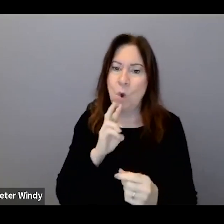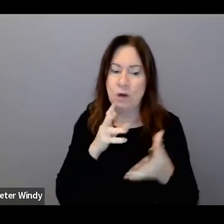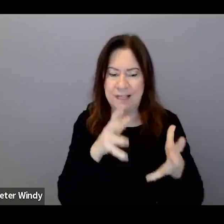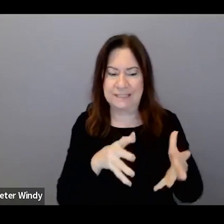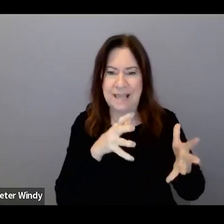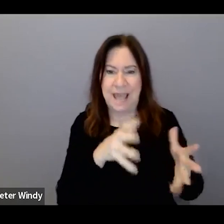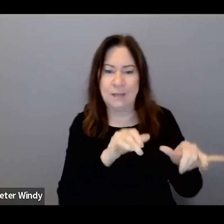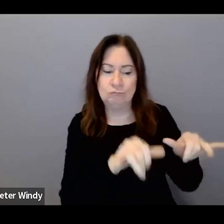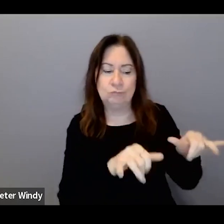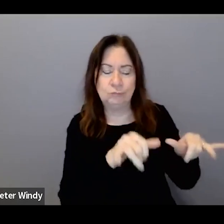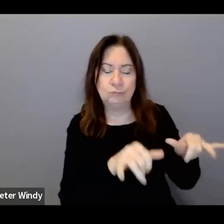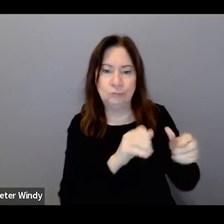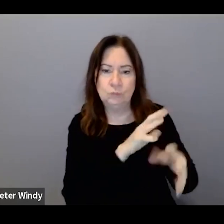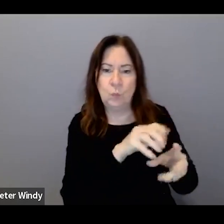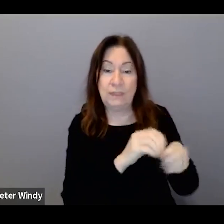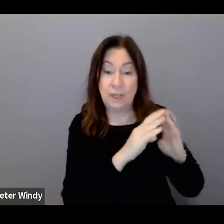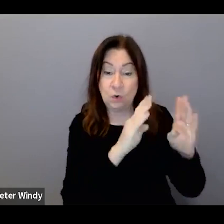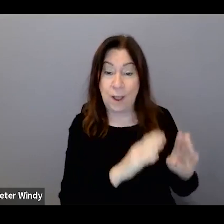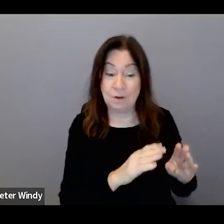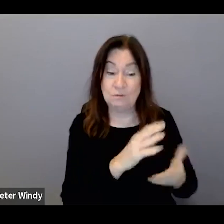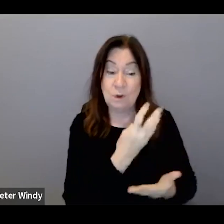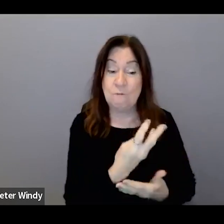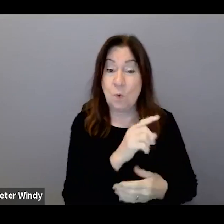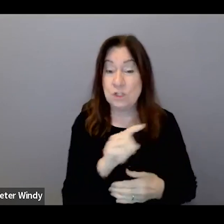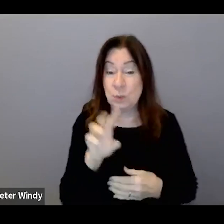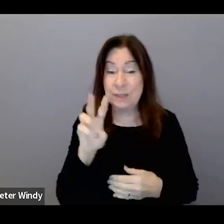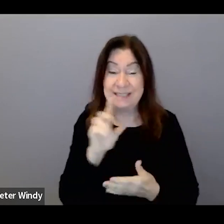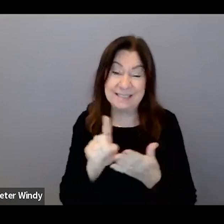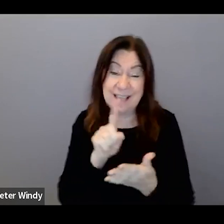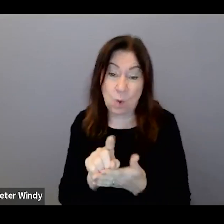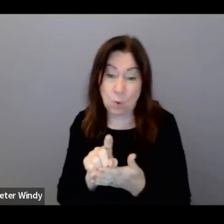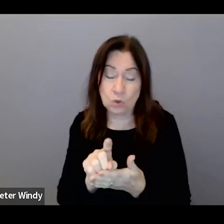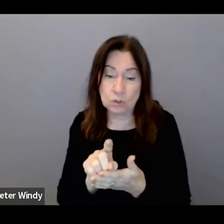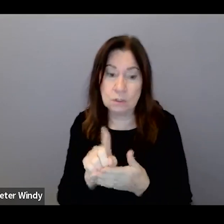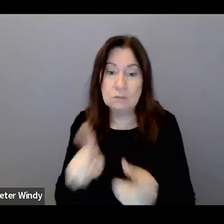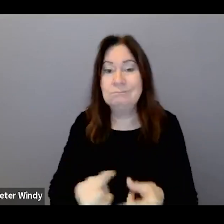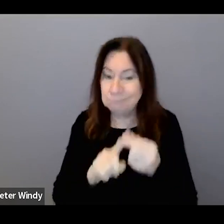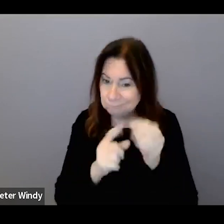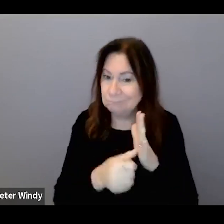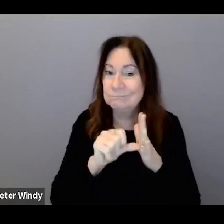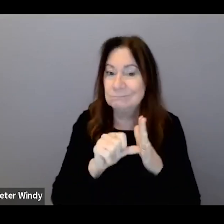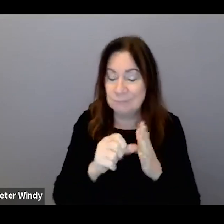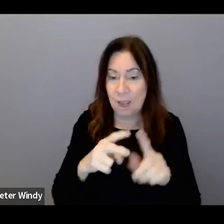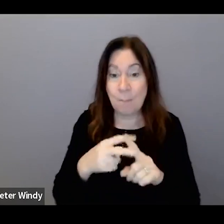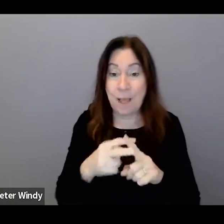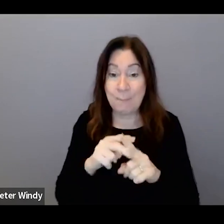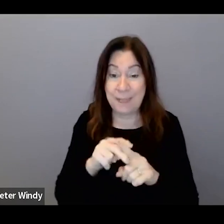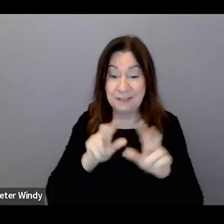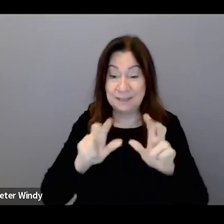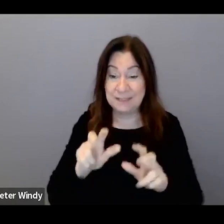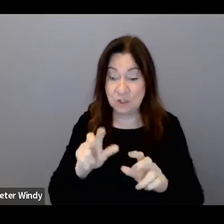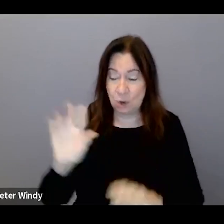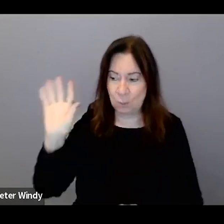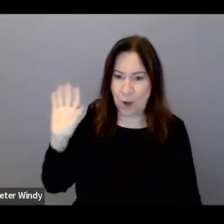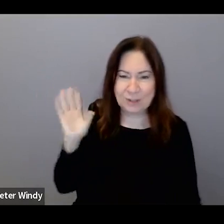in household plumbing for 4 to 6 hours. And I'll reiterate, that is especially true for plumbing that was installed prior